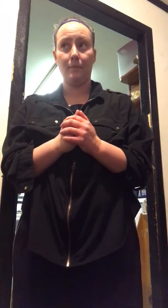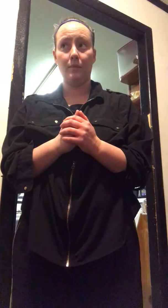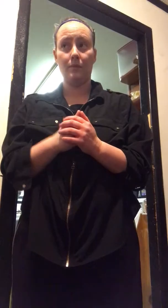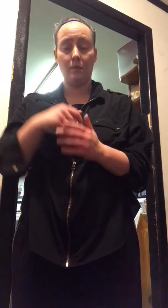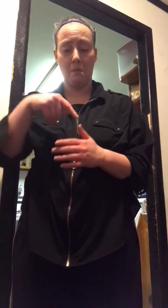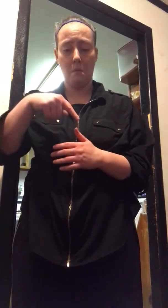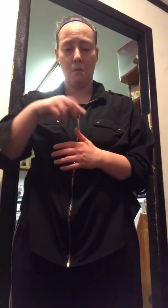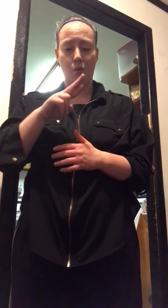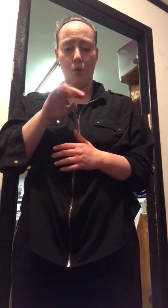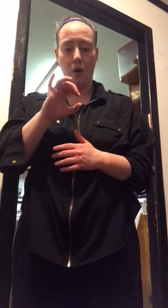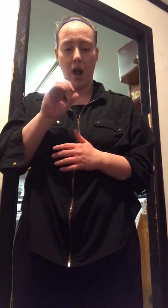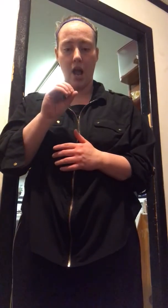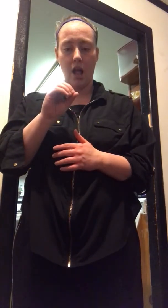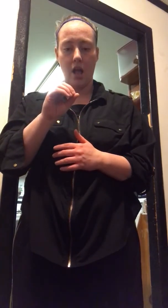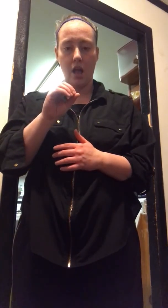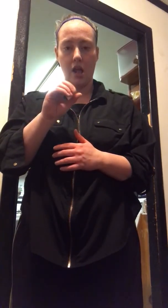Parietal pleura.